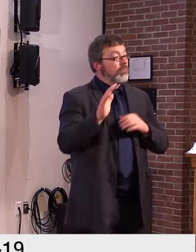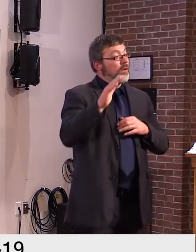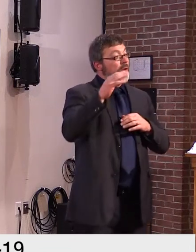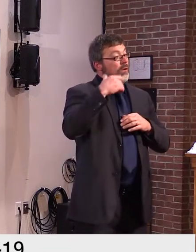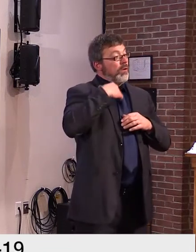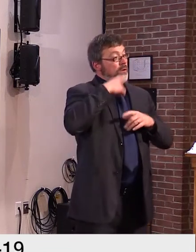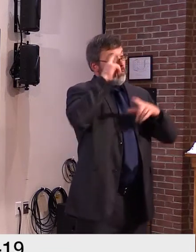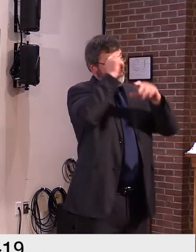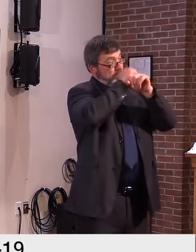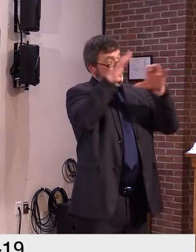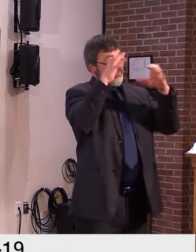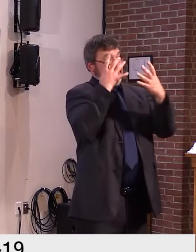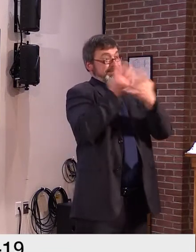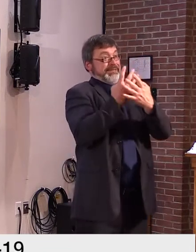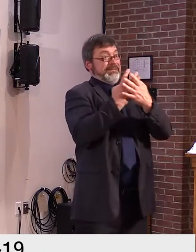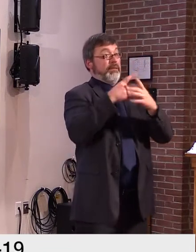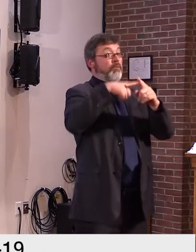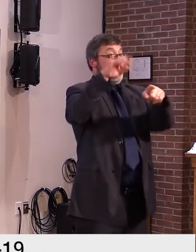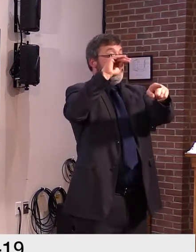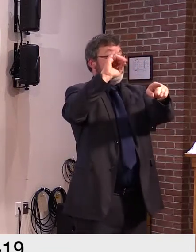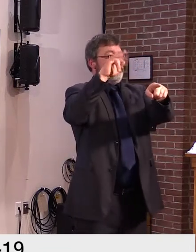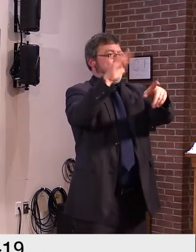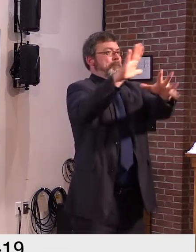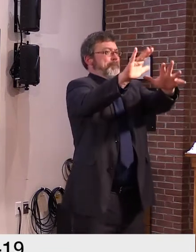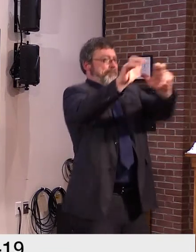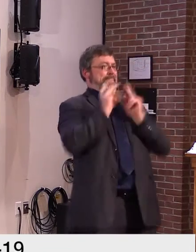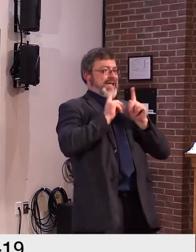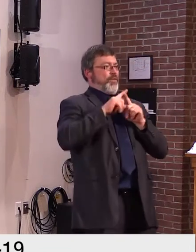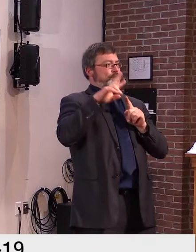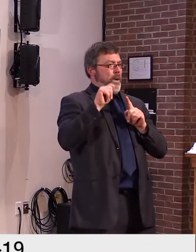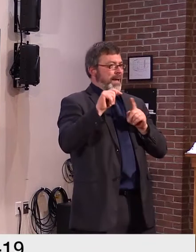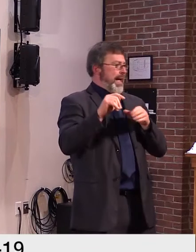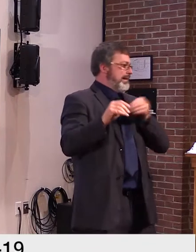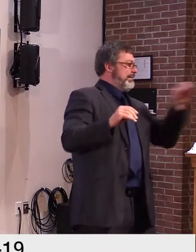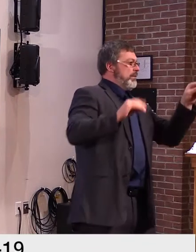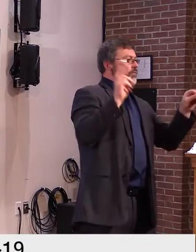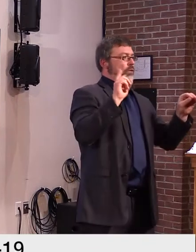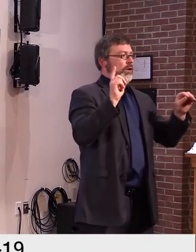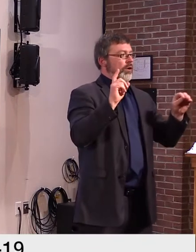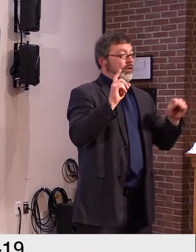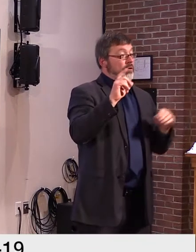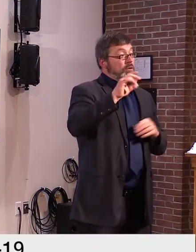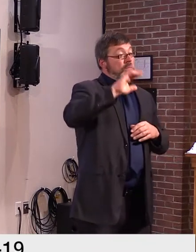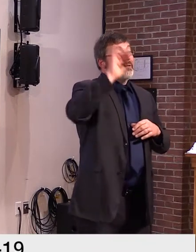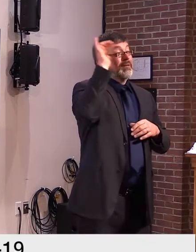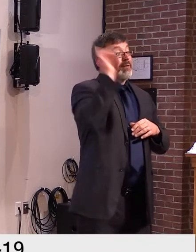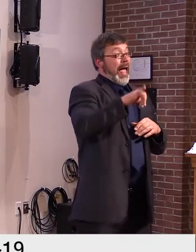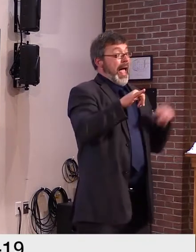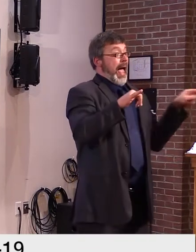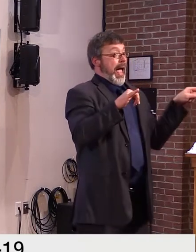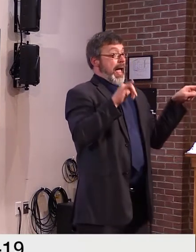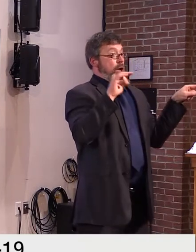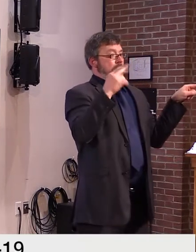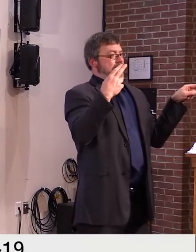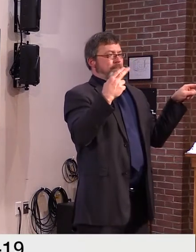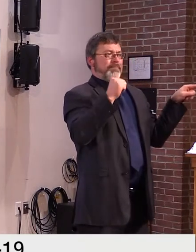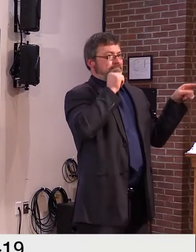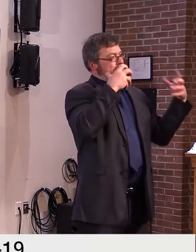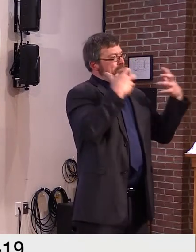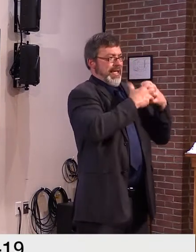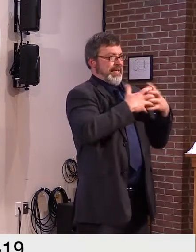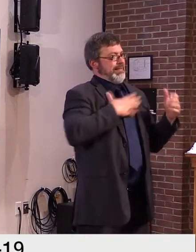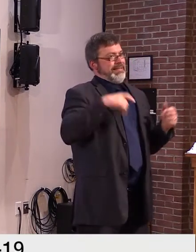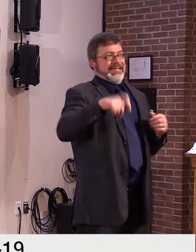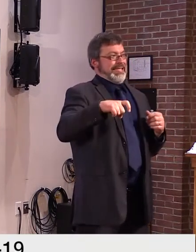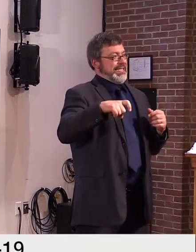Bringing inmates back to Vermont. The reason that Haverhill didn't sort of meet the needs at the time and